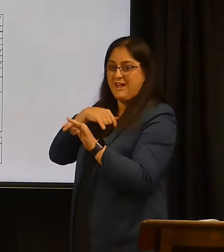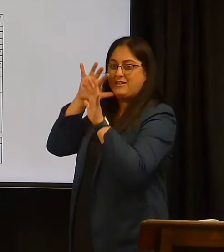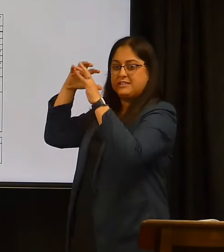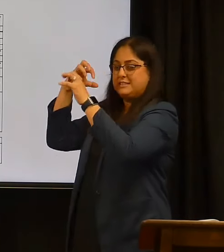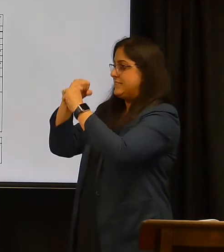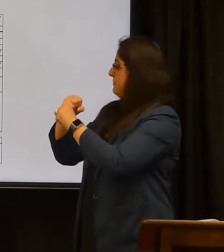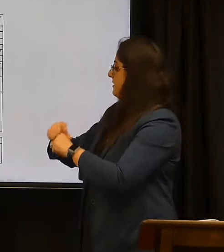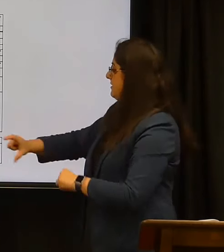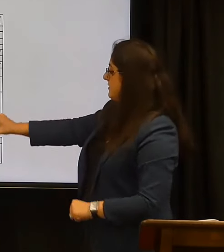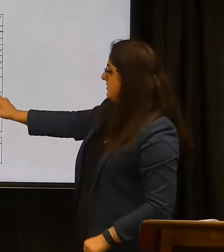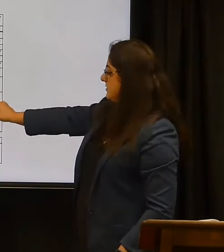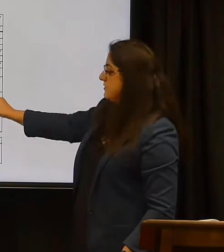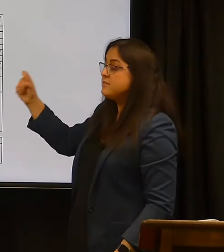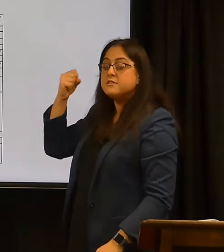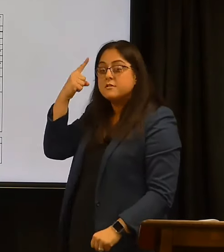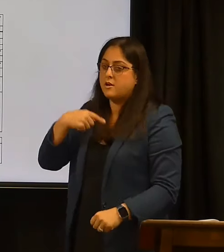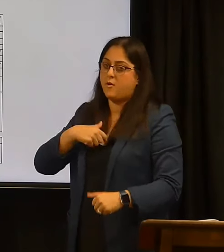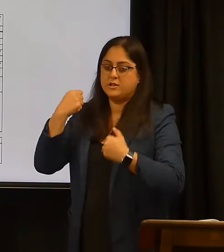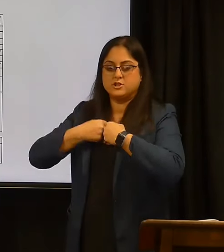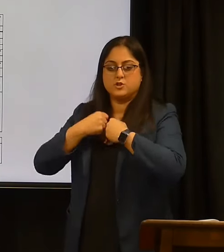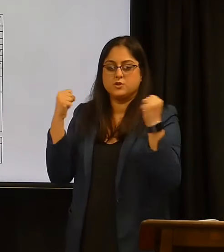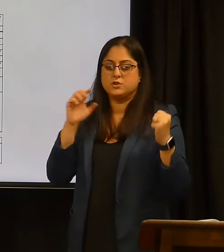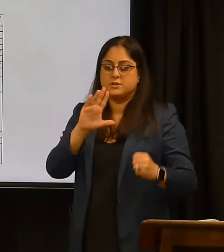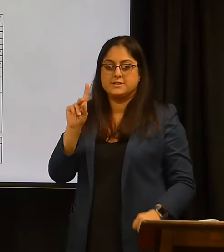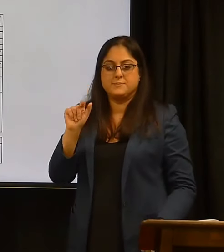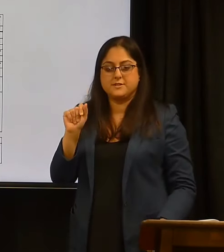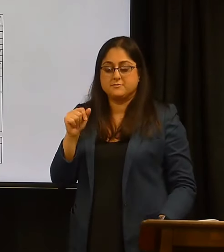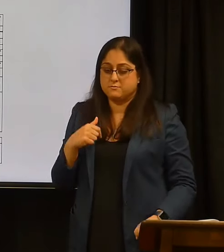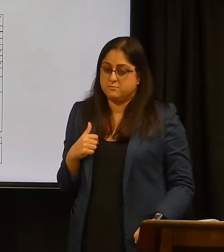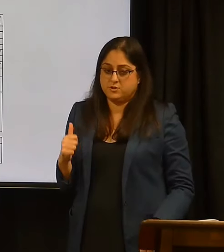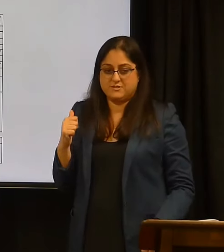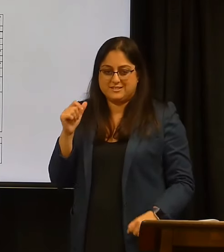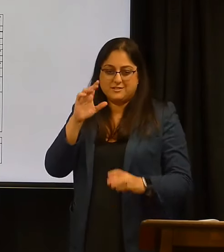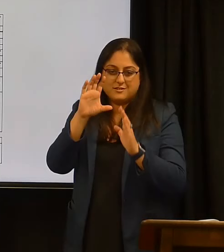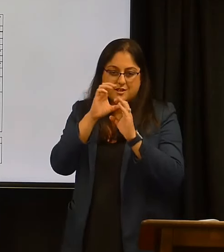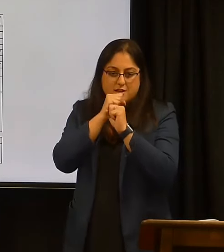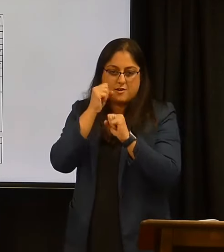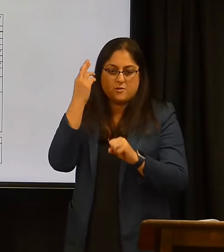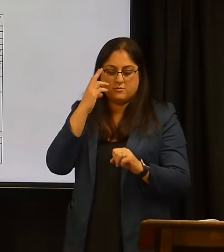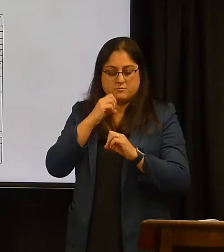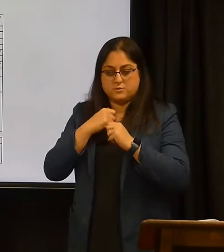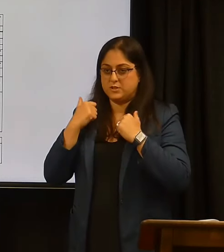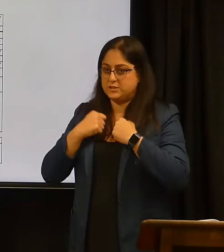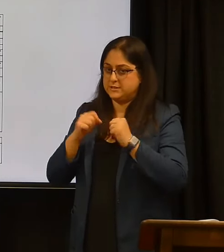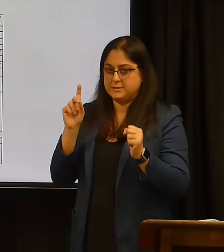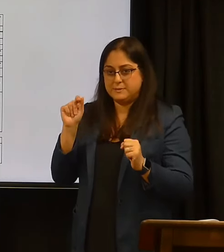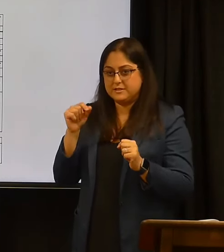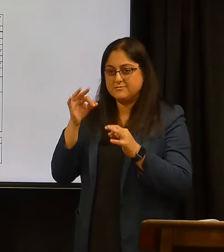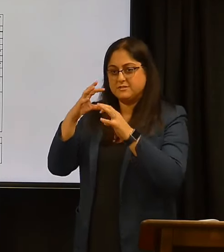So this is the form where we're going to put the summary of what happened. We're not going to disclose your disability.